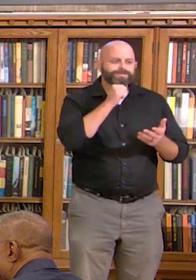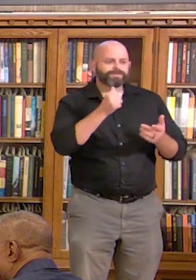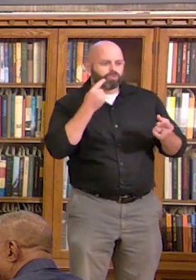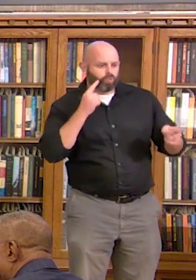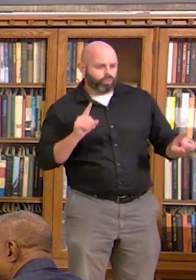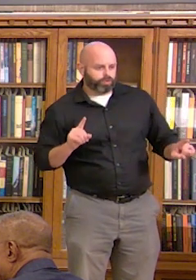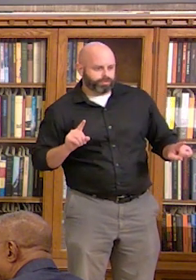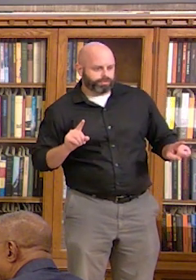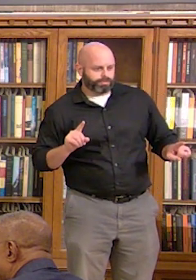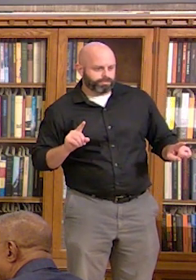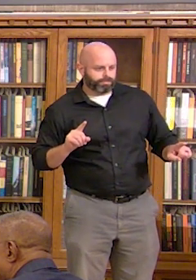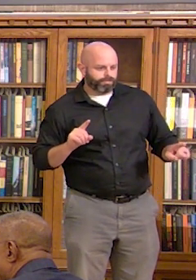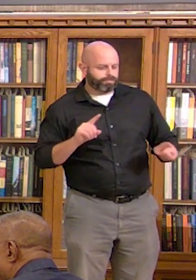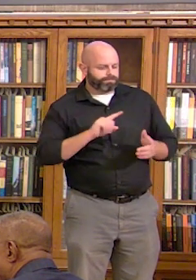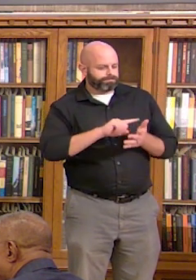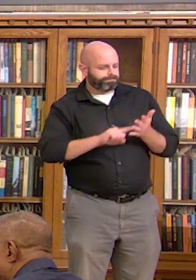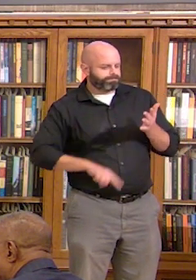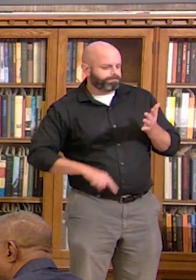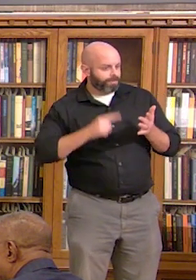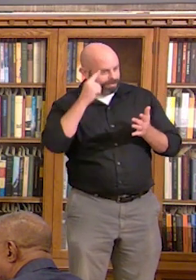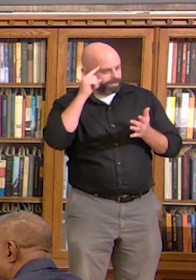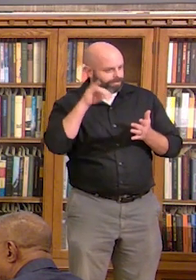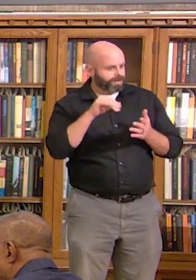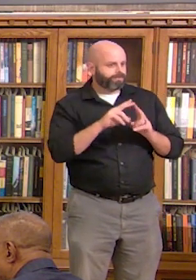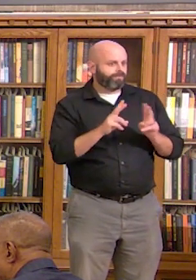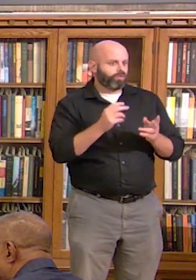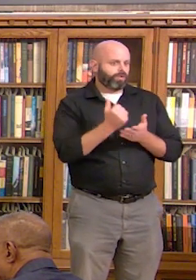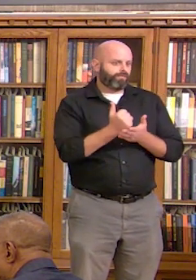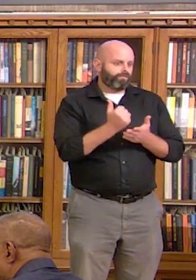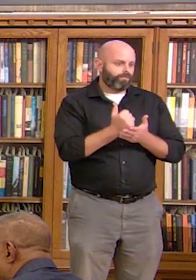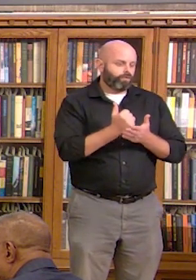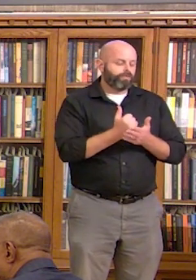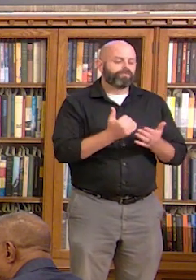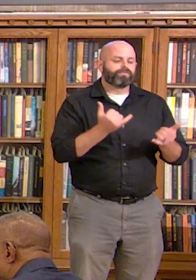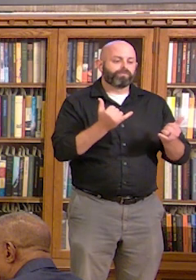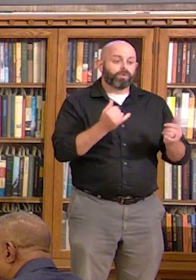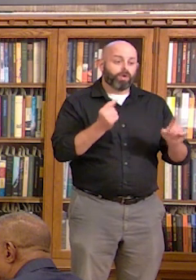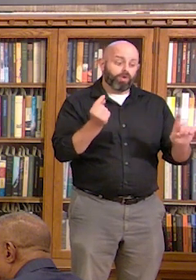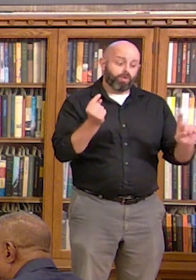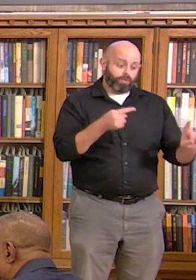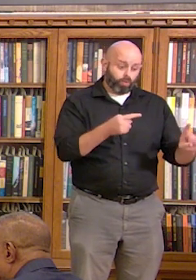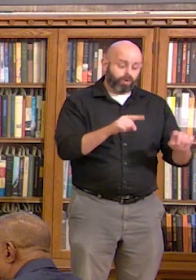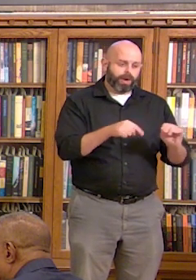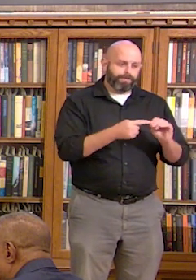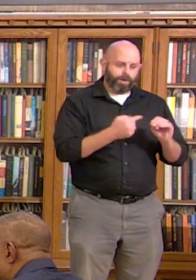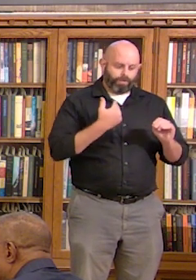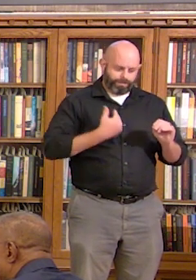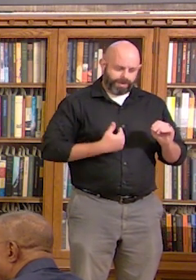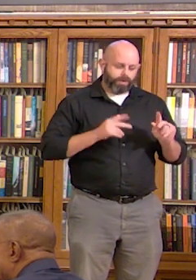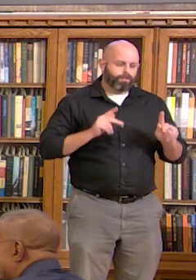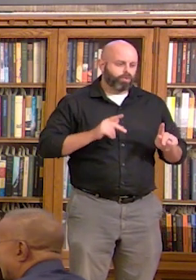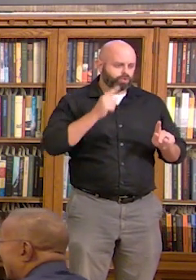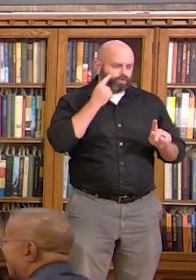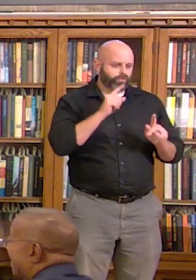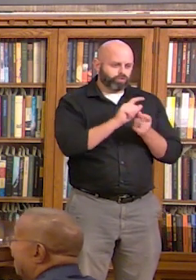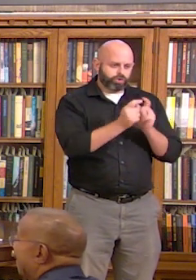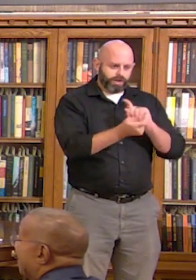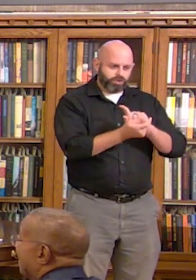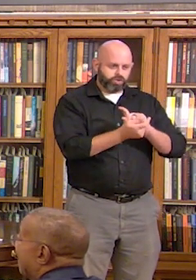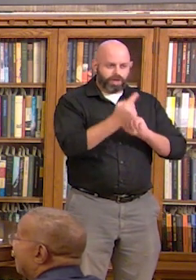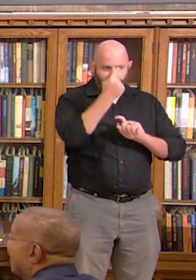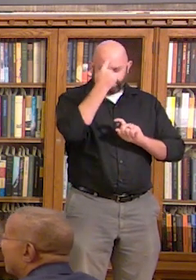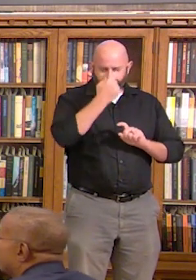and I think that has been very helpful as it relates to the point that I made about being an agent of change I think